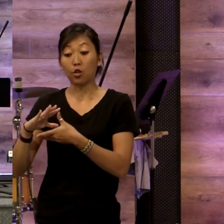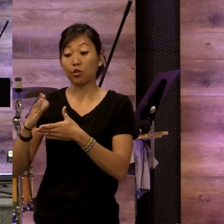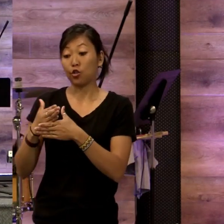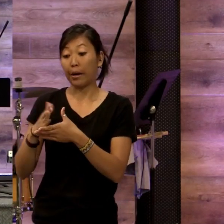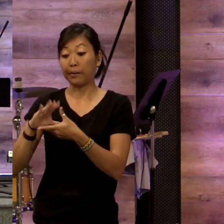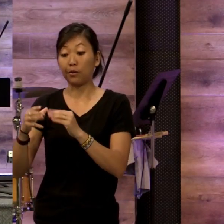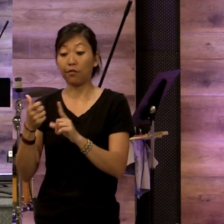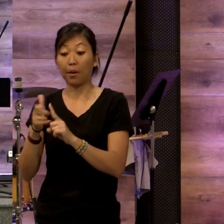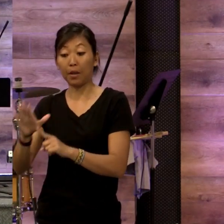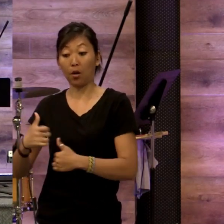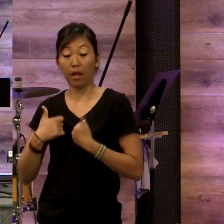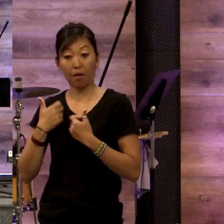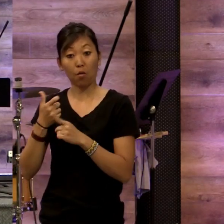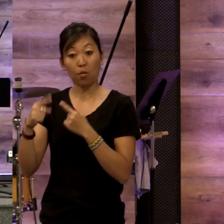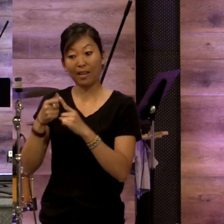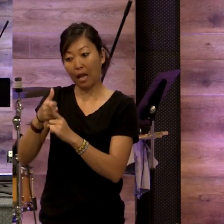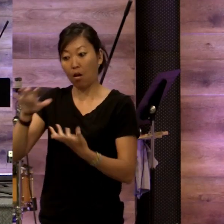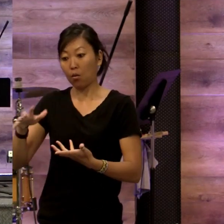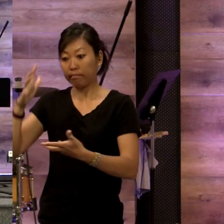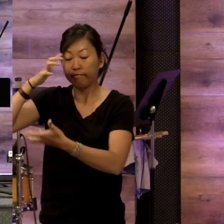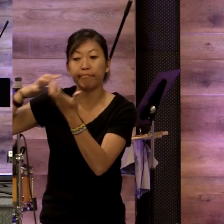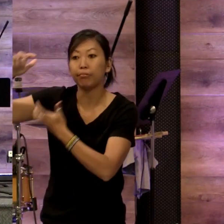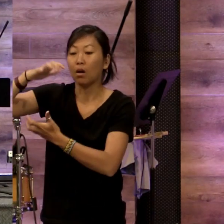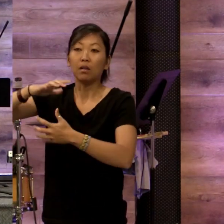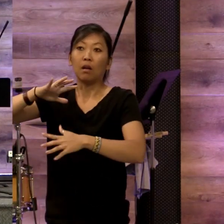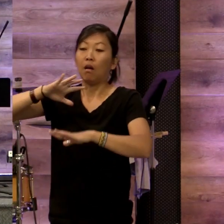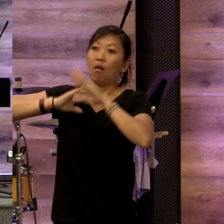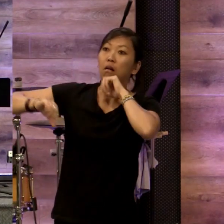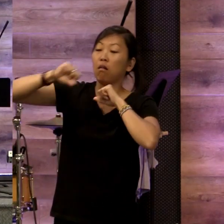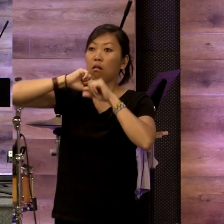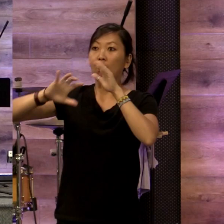of a time where they were confused and it didn't make sense.